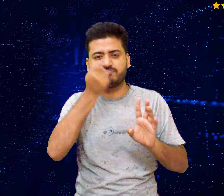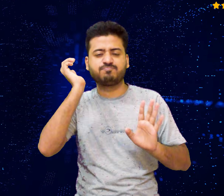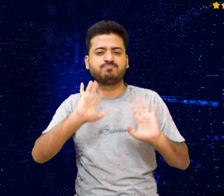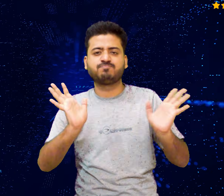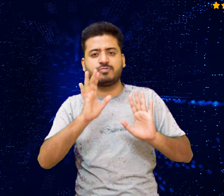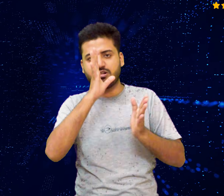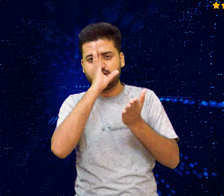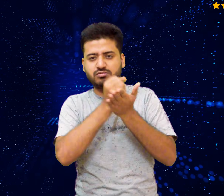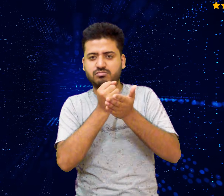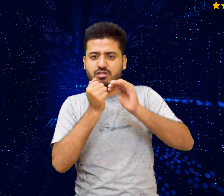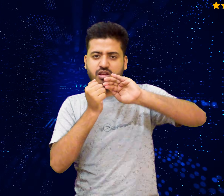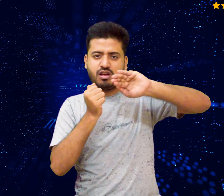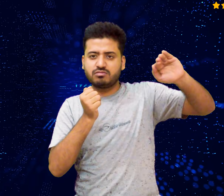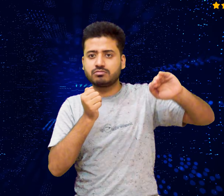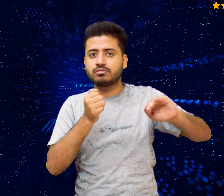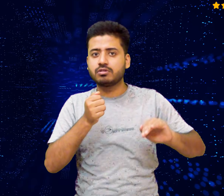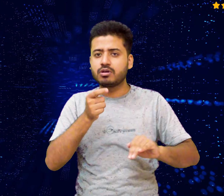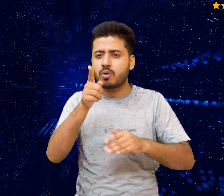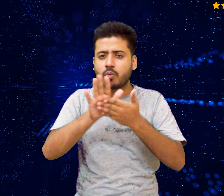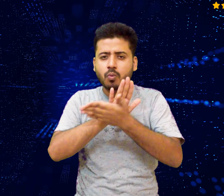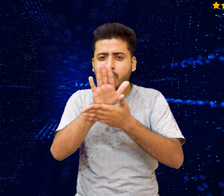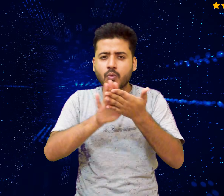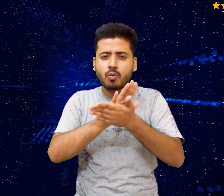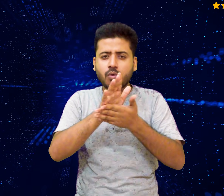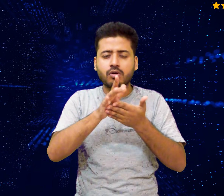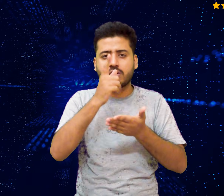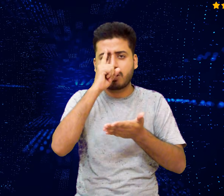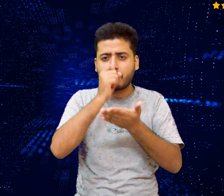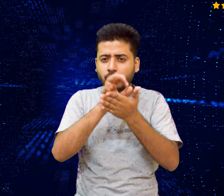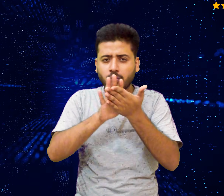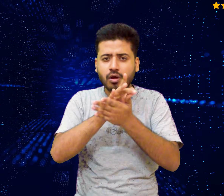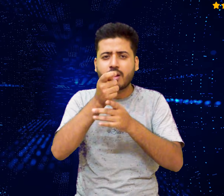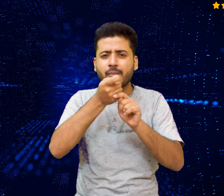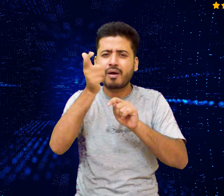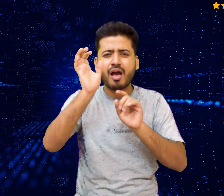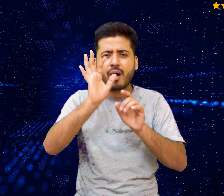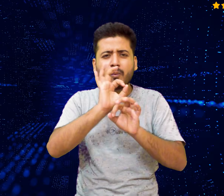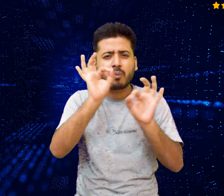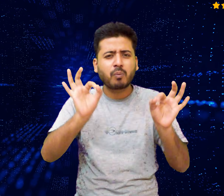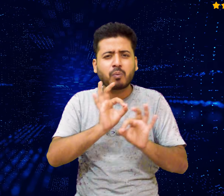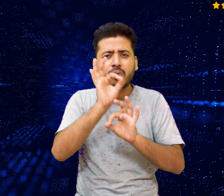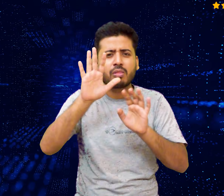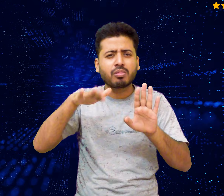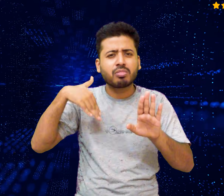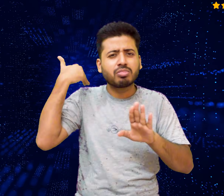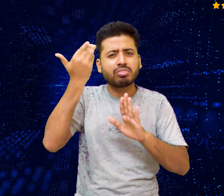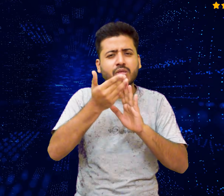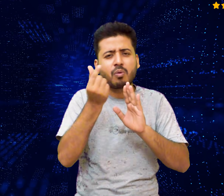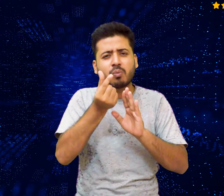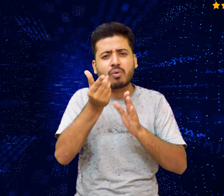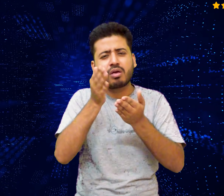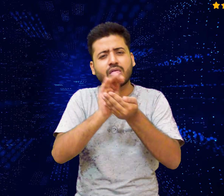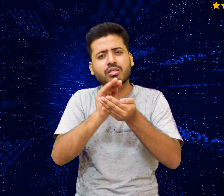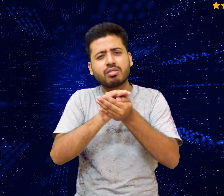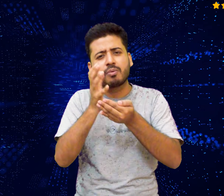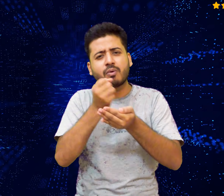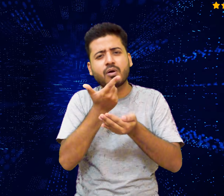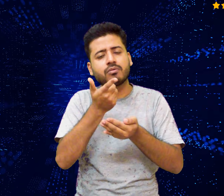made. If you receive such a notification without initiating the request, contact your carrier immediately. Inability to